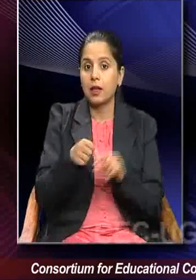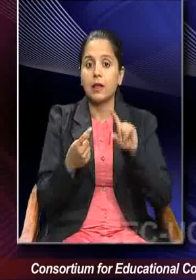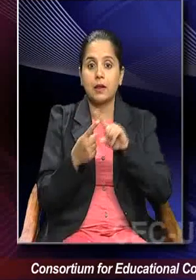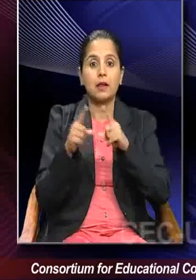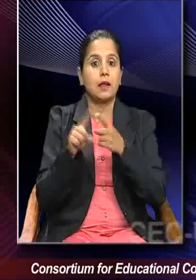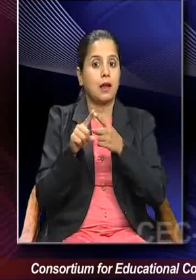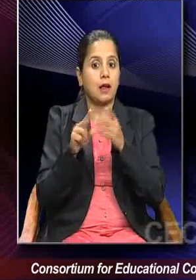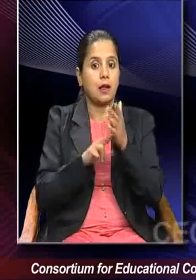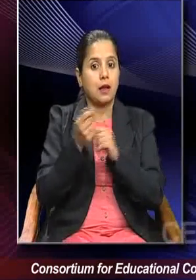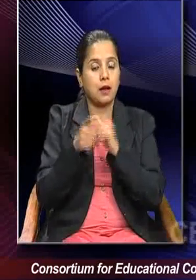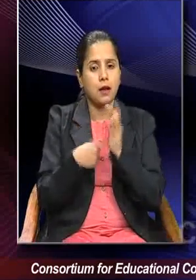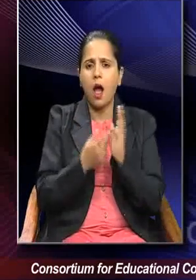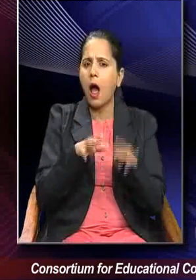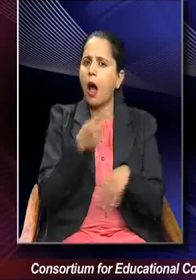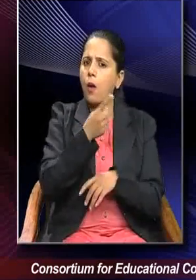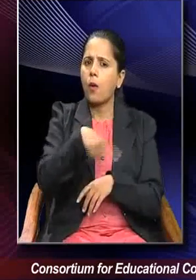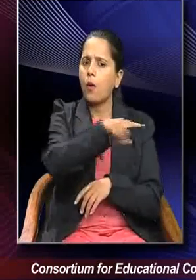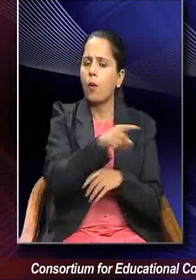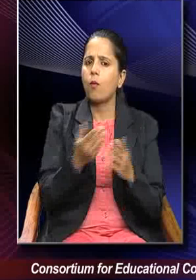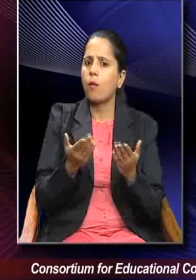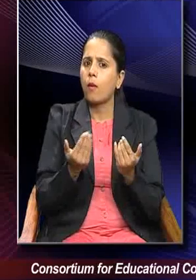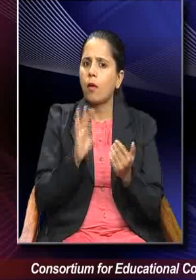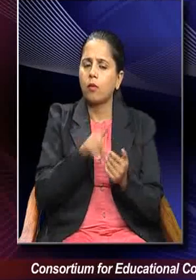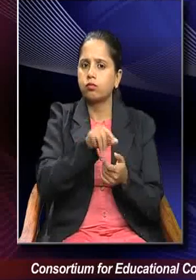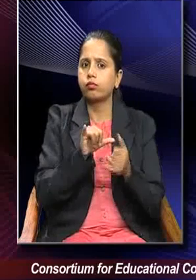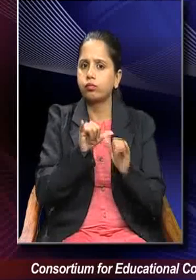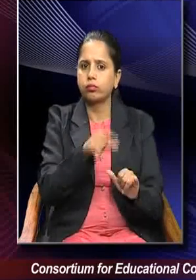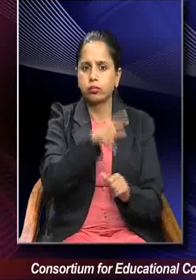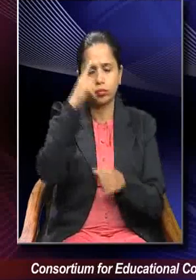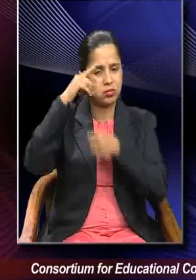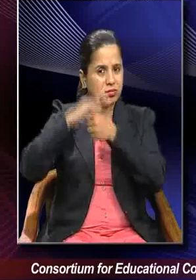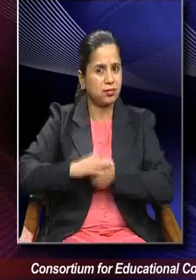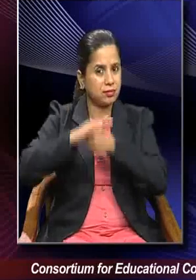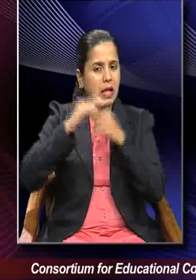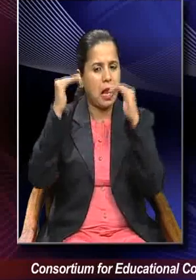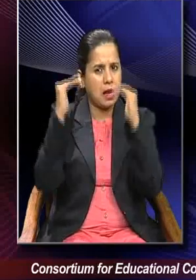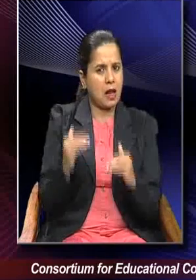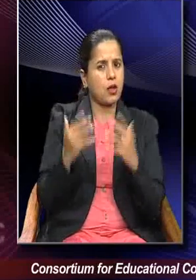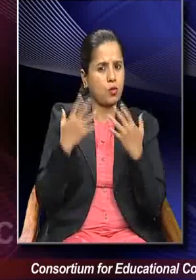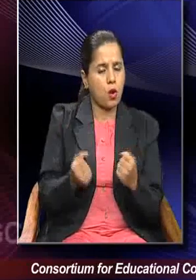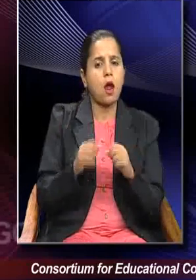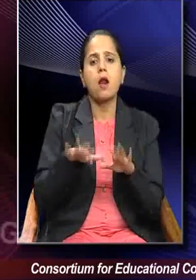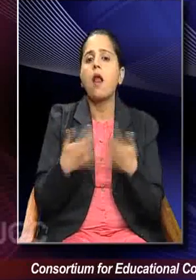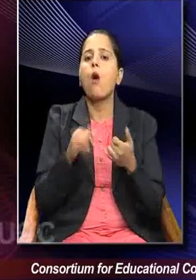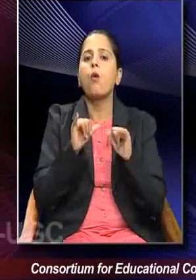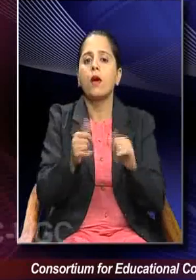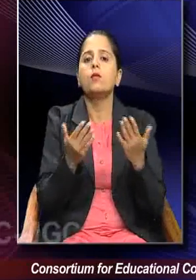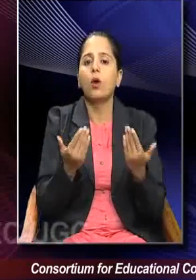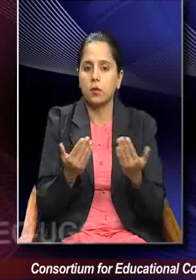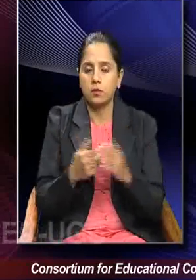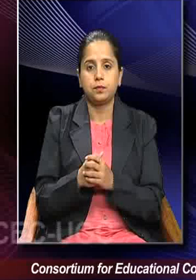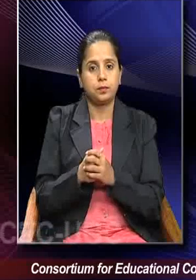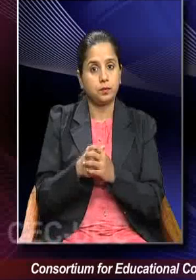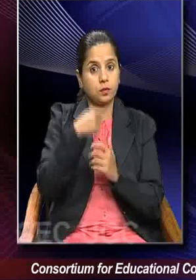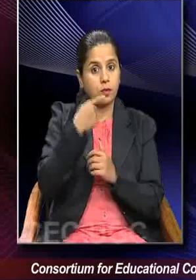about how the teenagers can cope up with their reduction of stress levels. Due